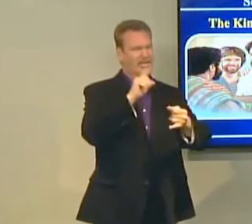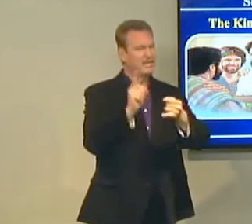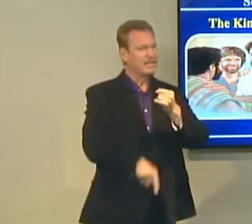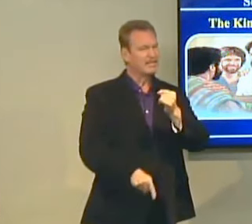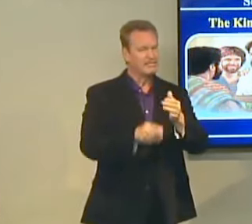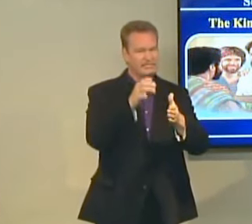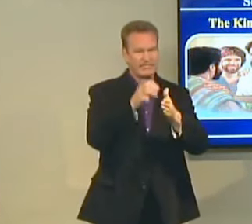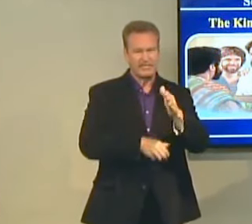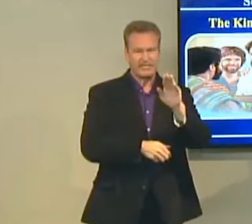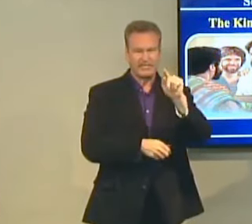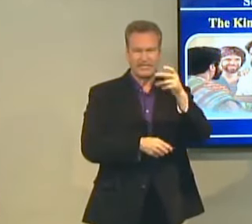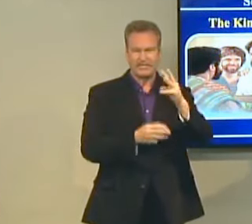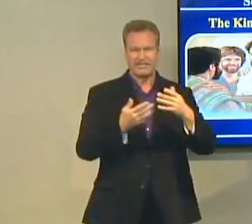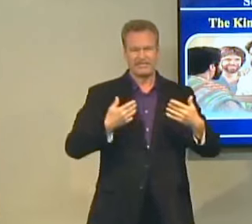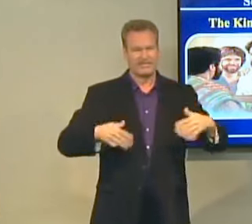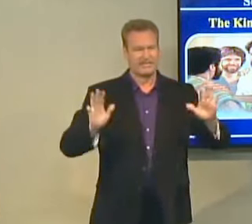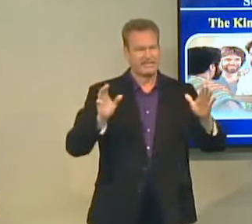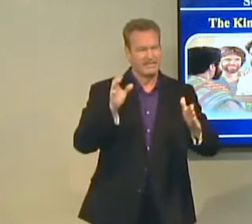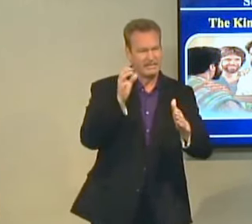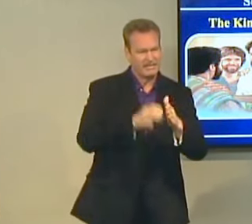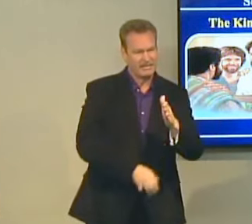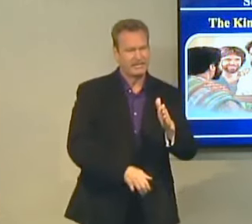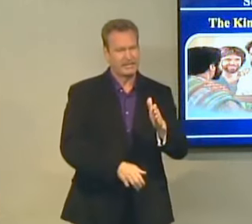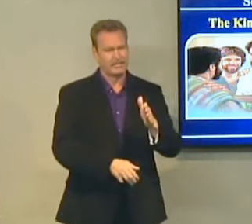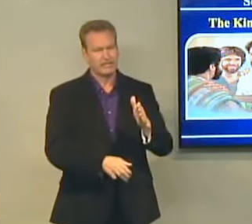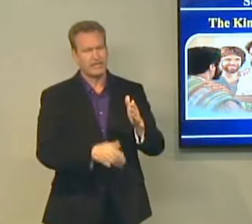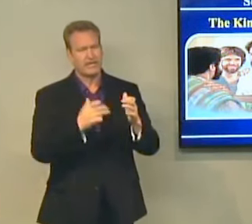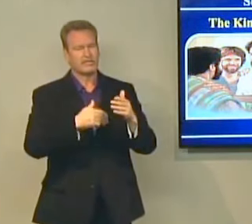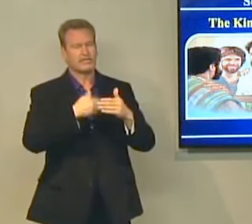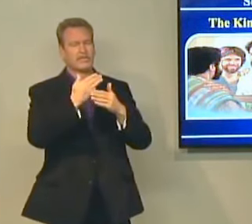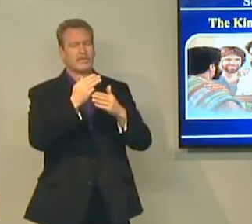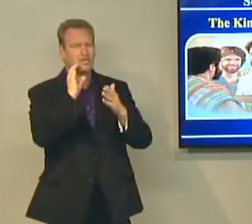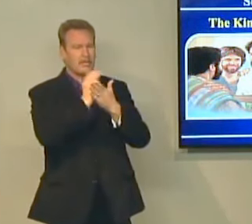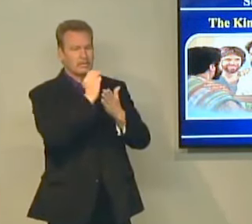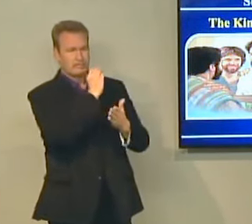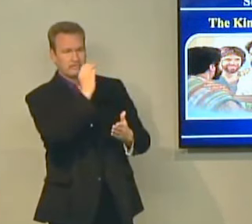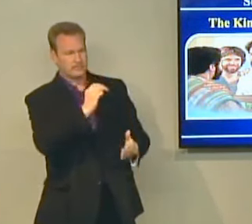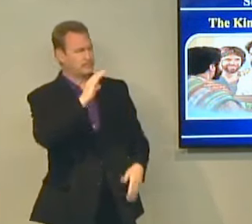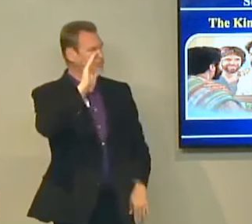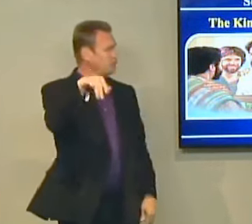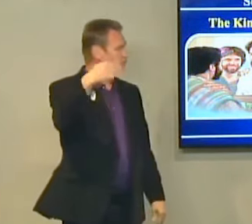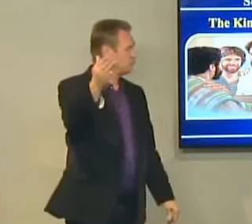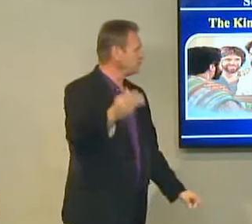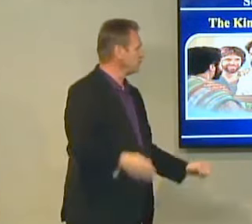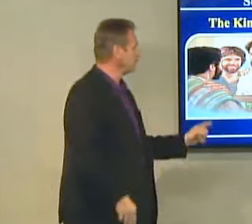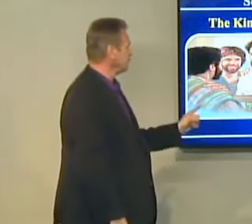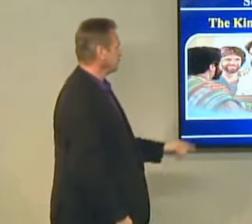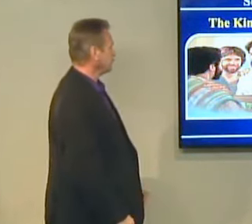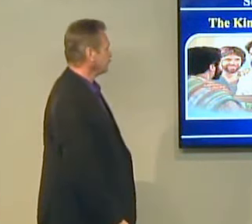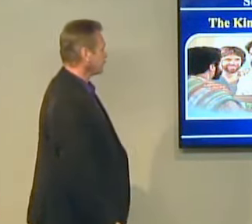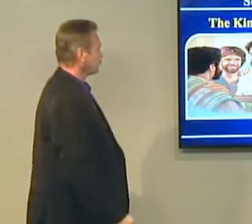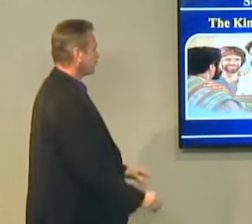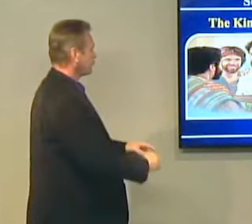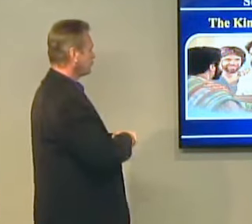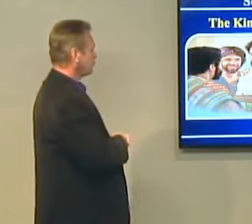16 through 20, this is the last portion of Matthew. I'm going to go ahead and show the next PowerPoint